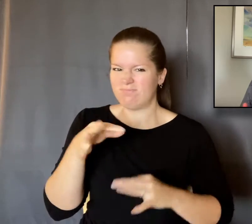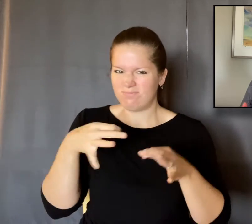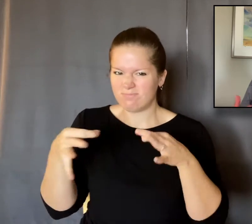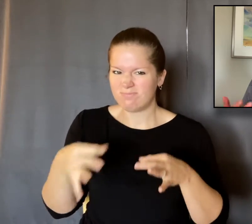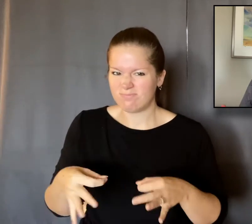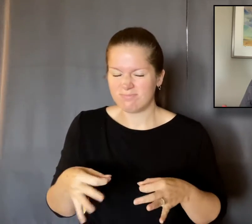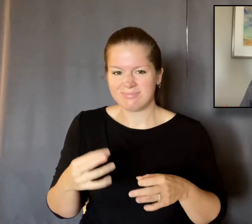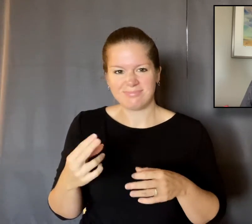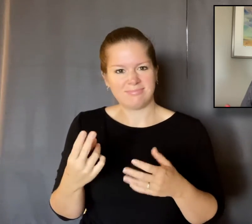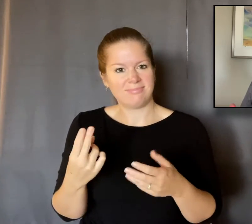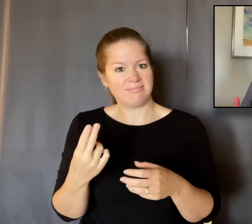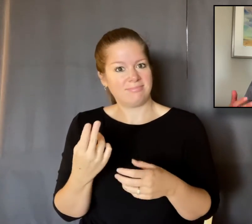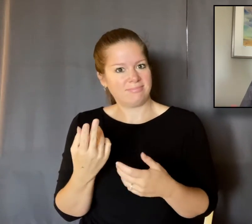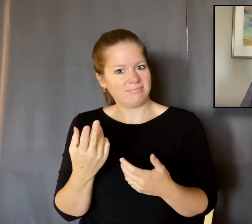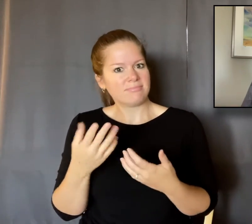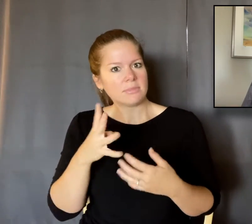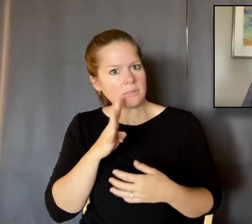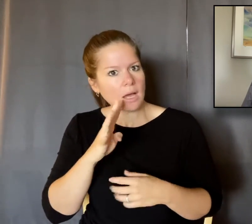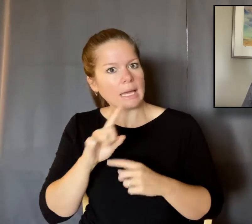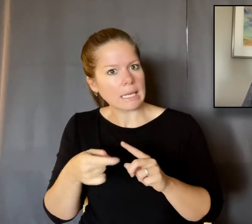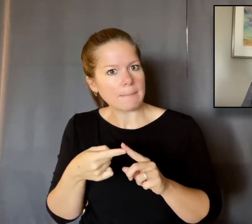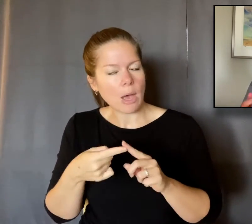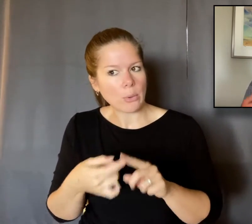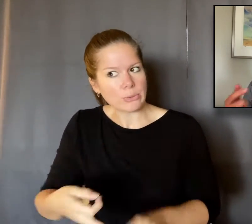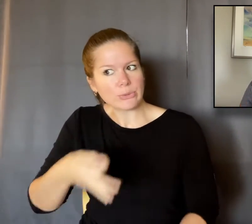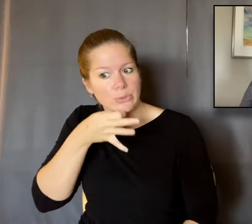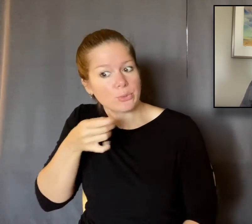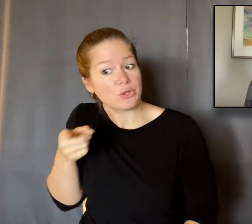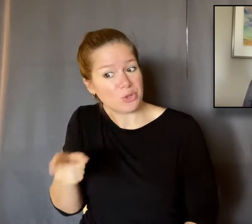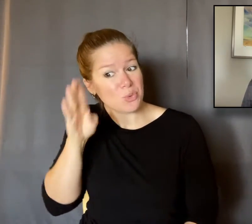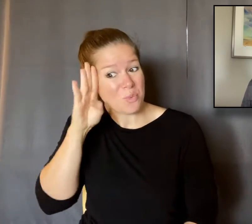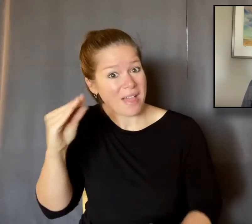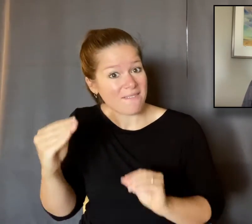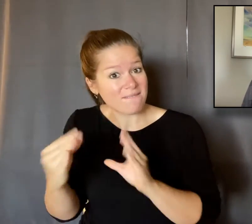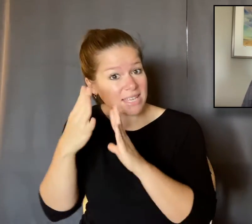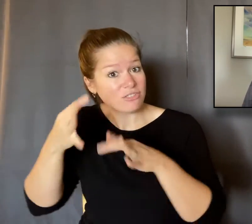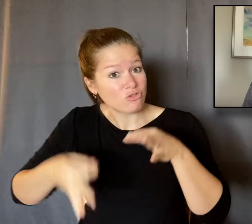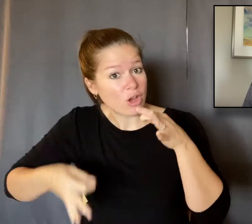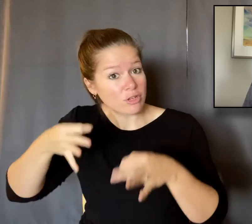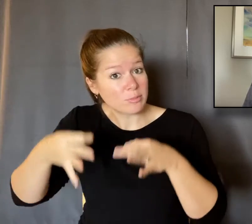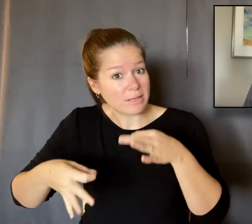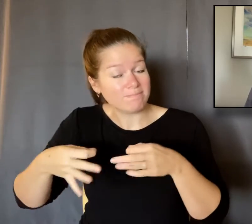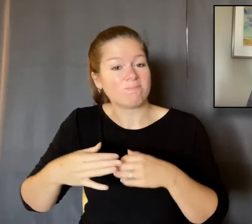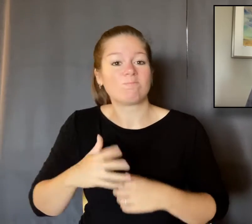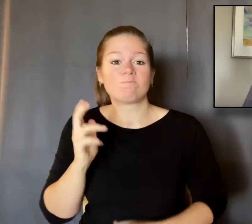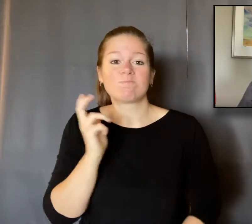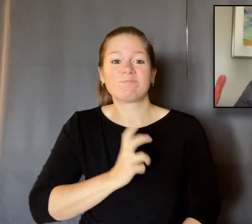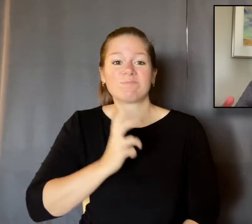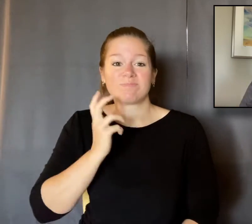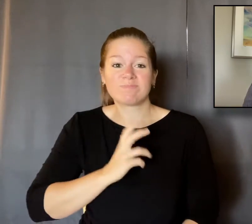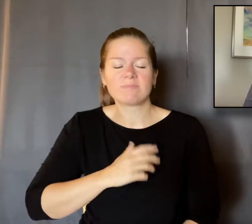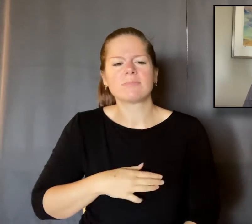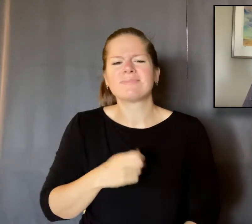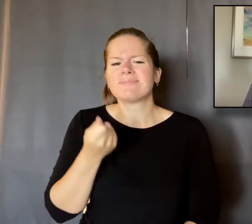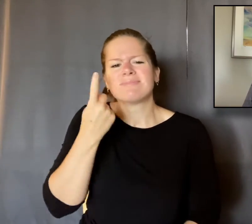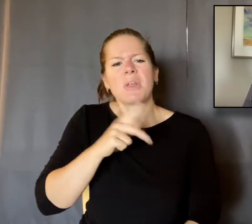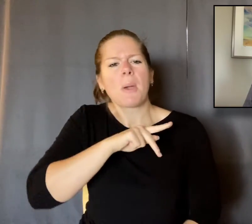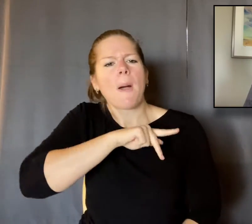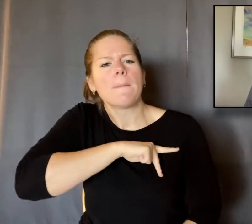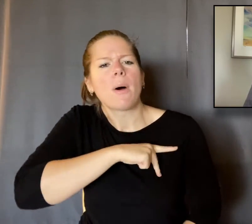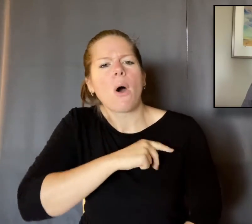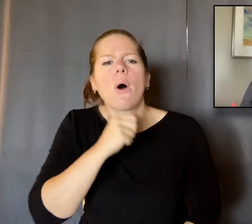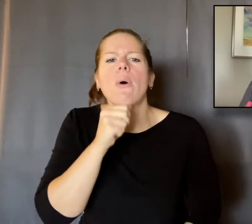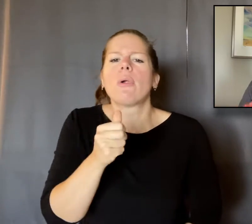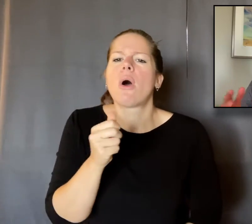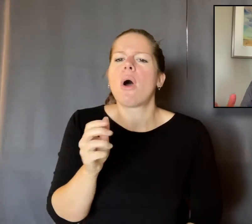Righteousness, self-control, the coming judgment. Paul gets a chance to preach, and does he talk about how Jesus is going to make his life easier, or